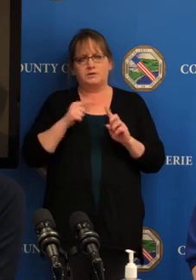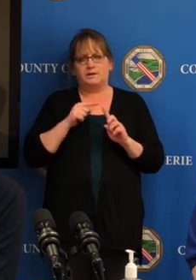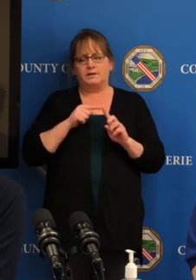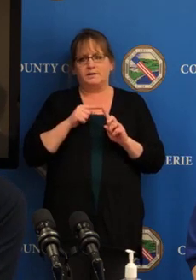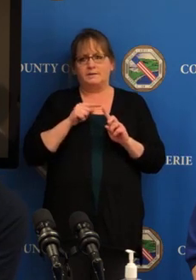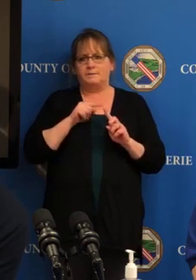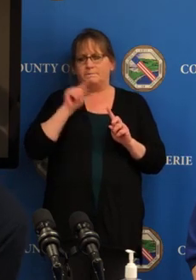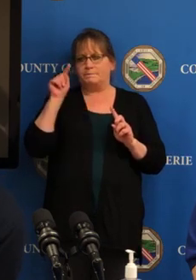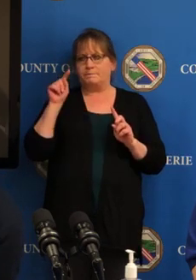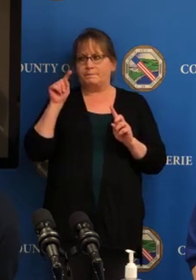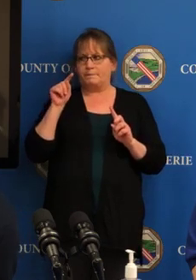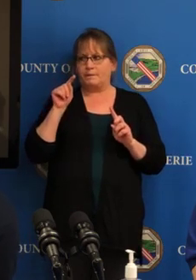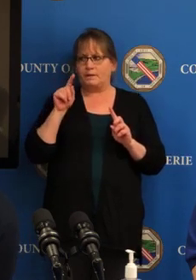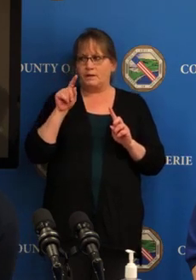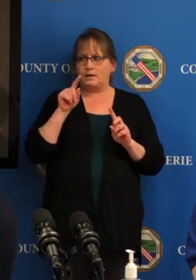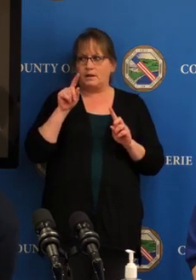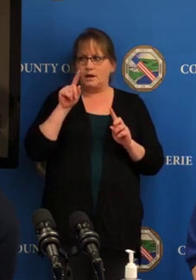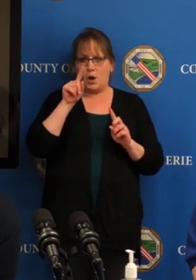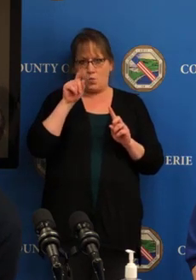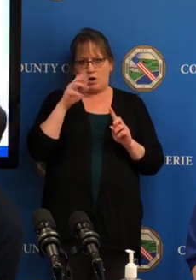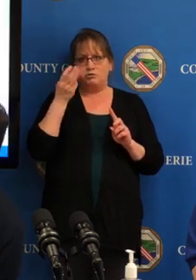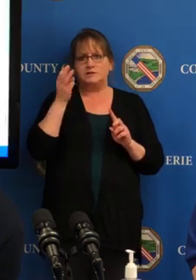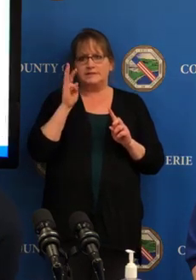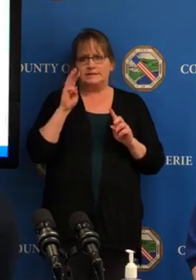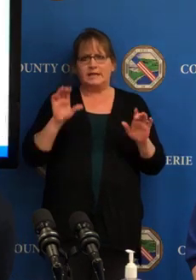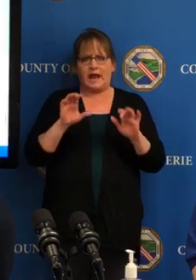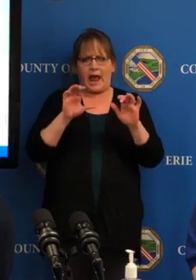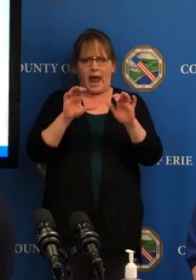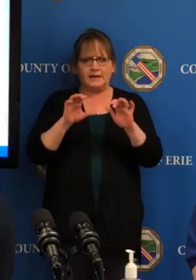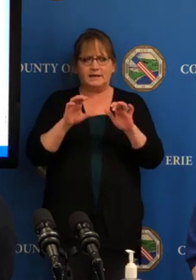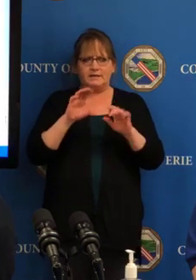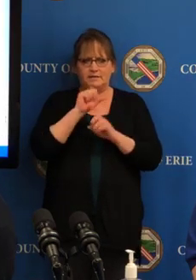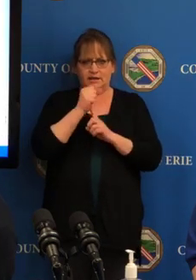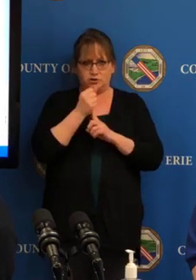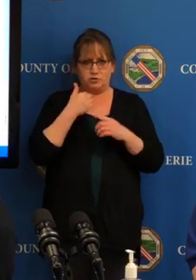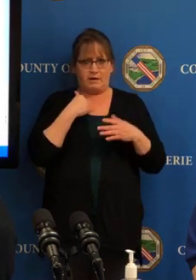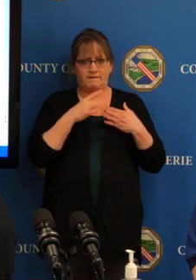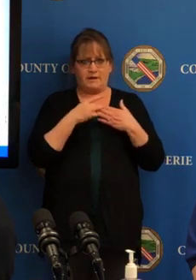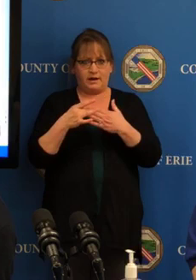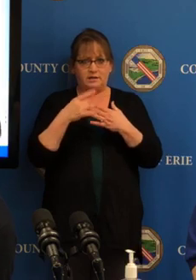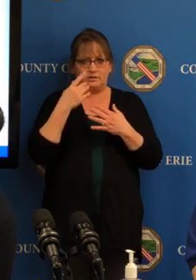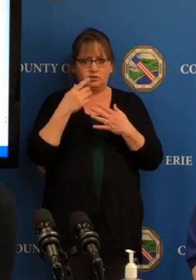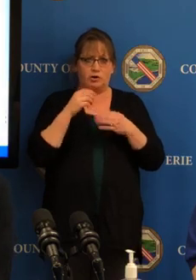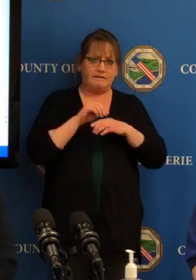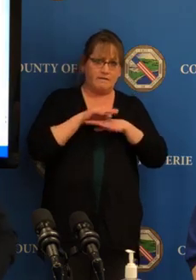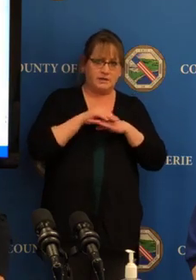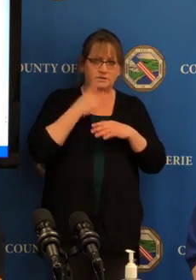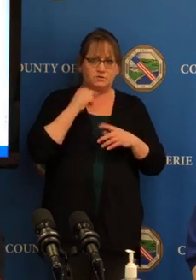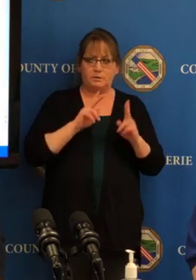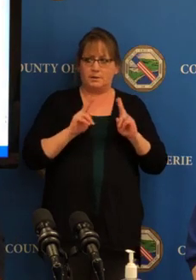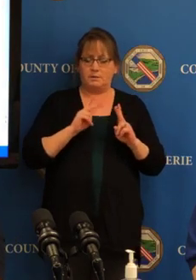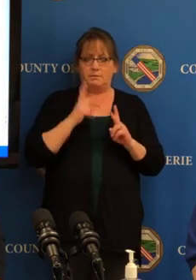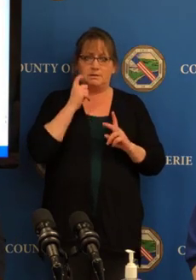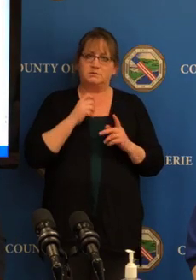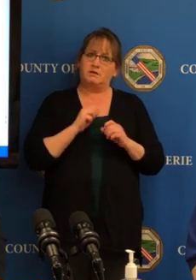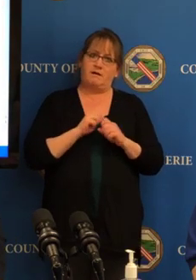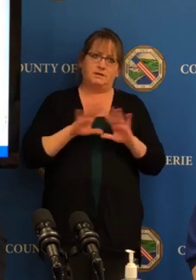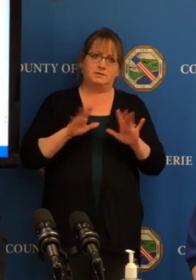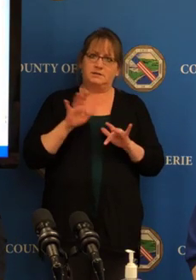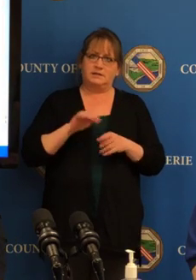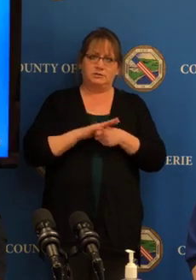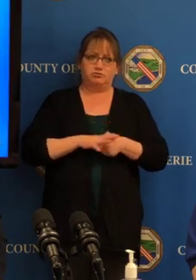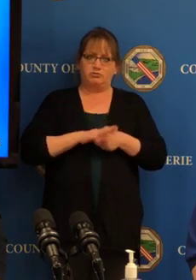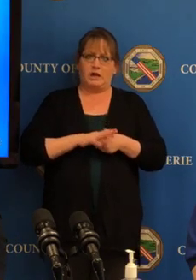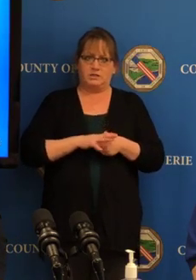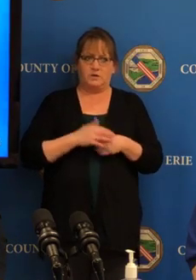one of the 116 active cases, do you have any guidance or advice for someone? These are obviously very stressful and